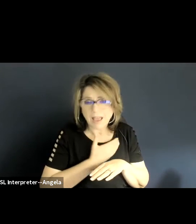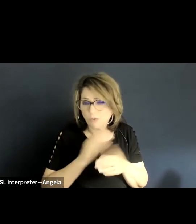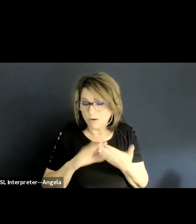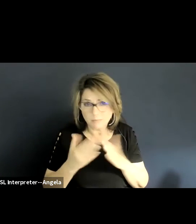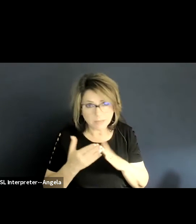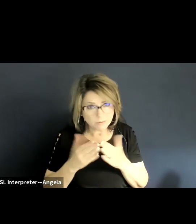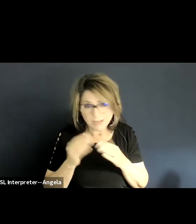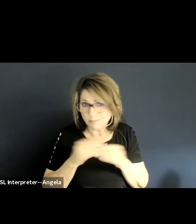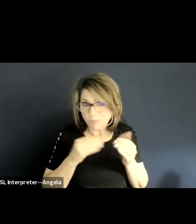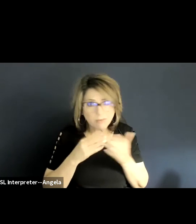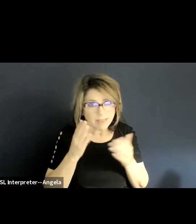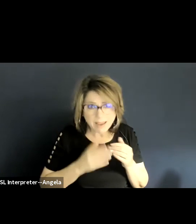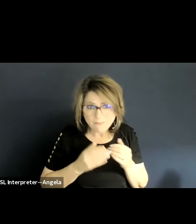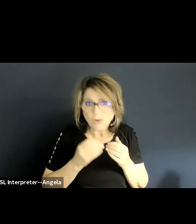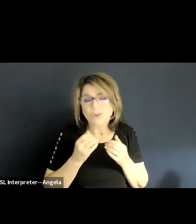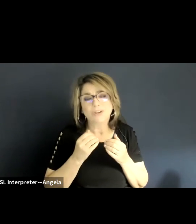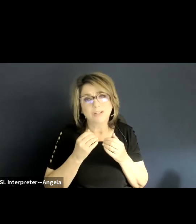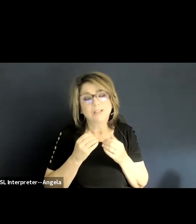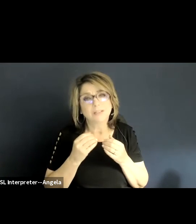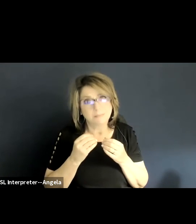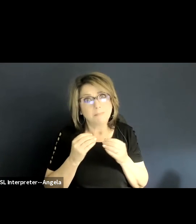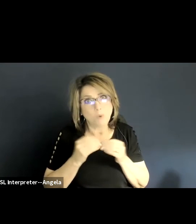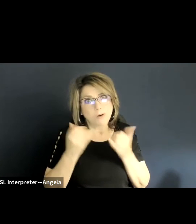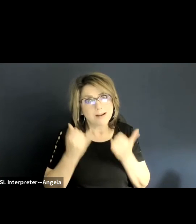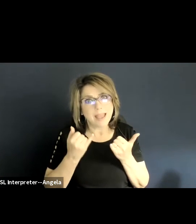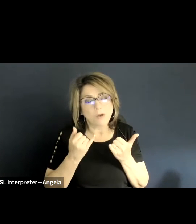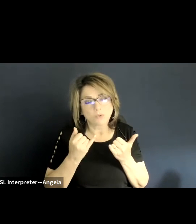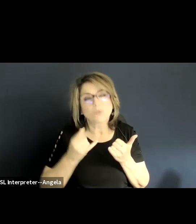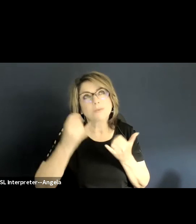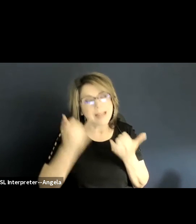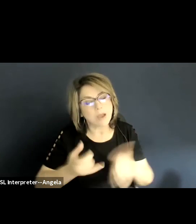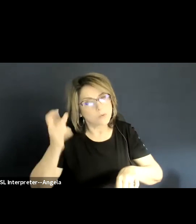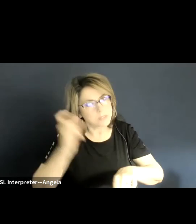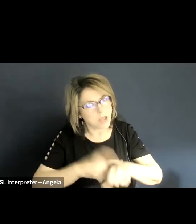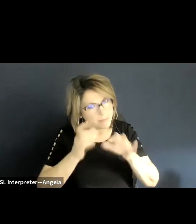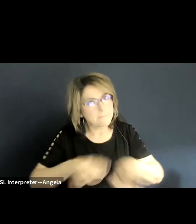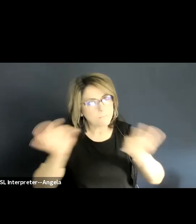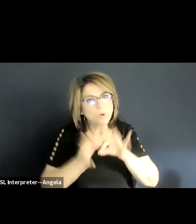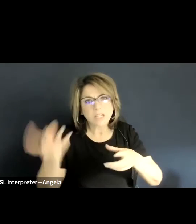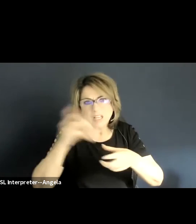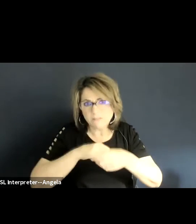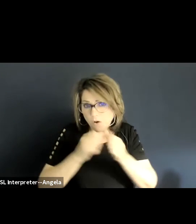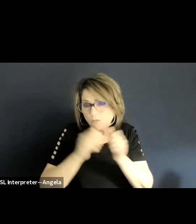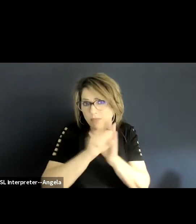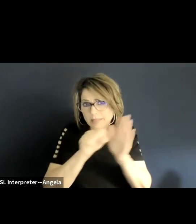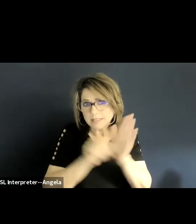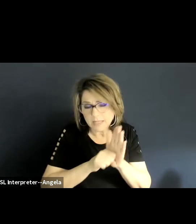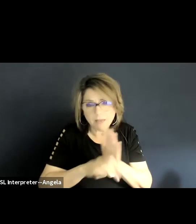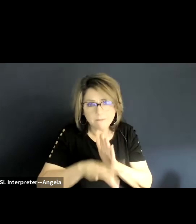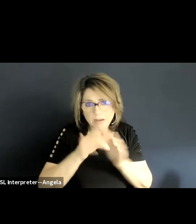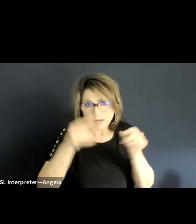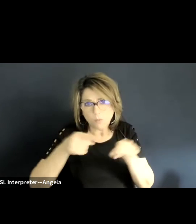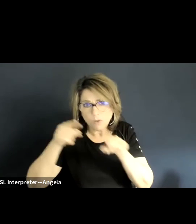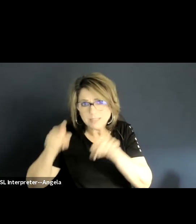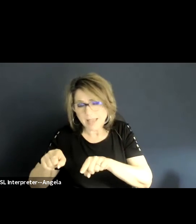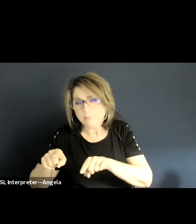And now is the time to get involved with your state. Find out what's going on